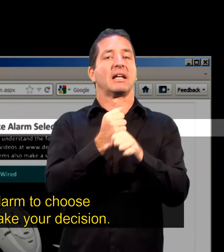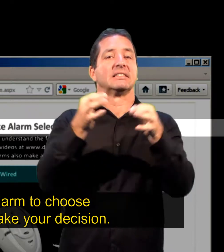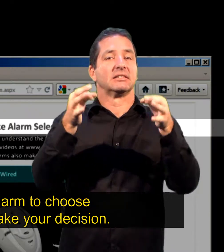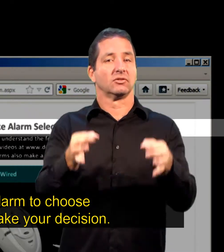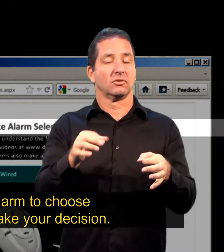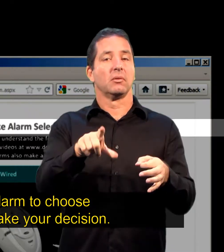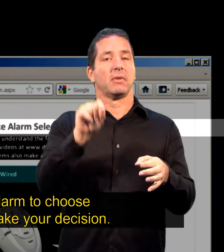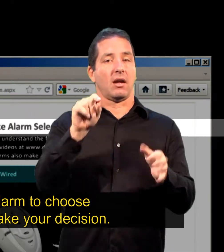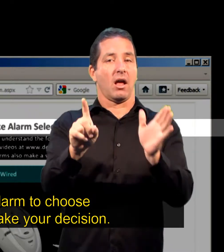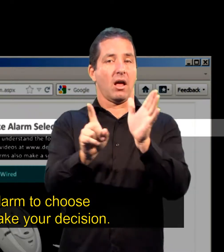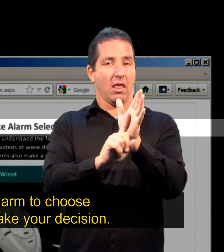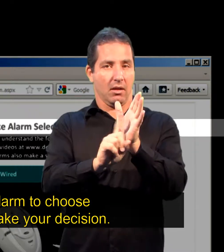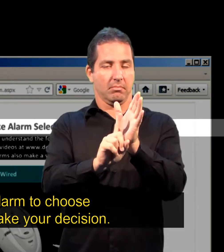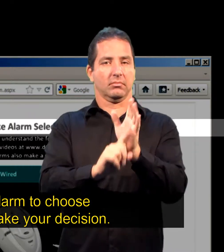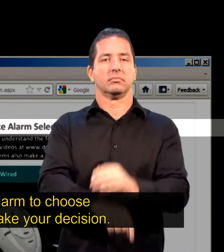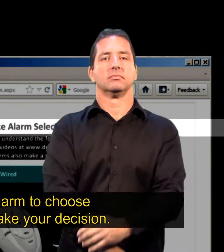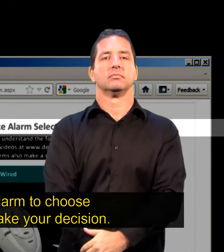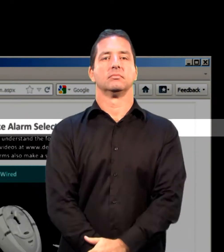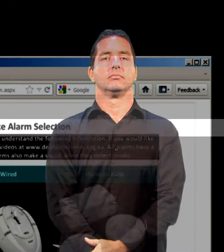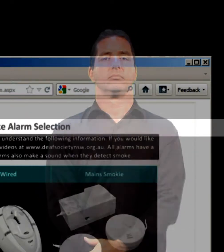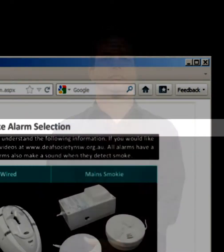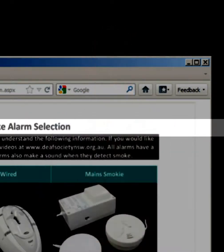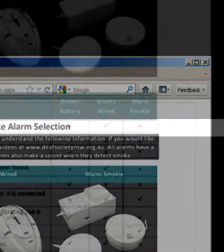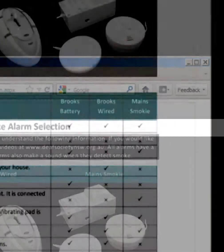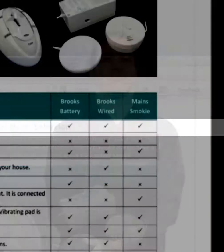choose before you make your decision.